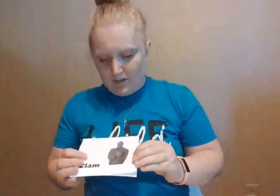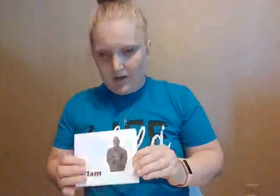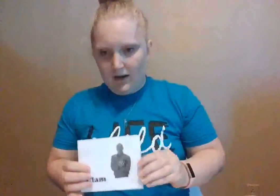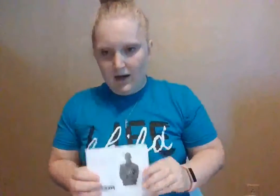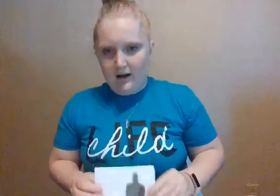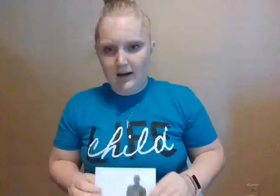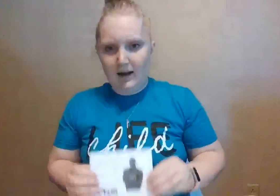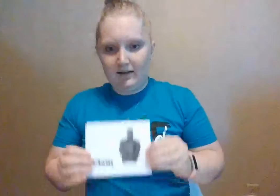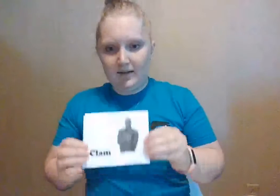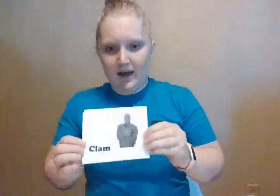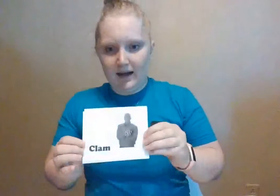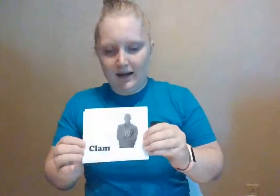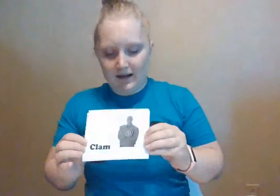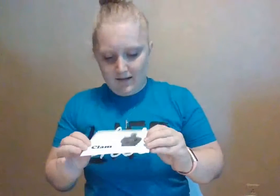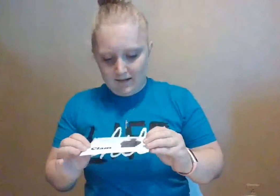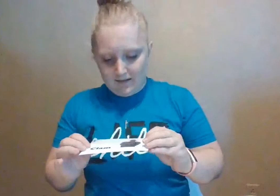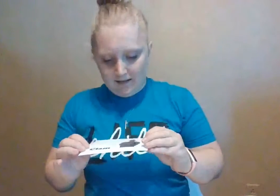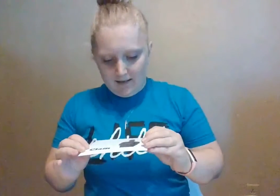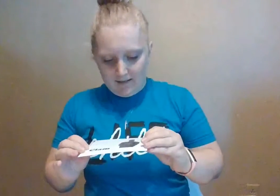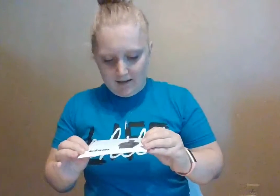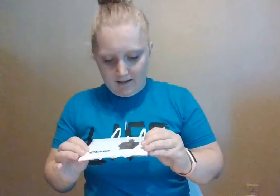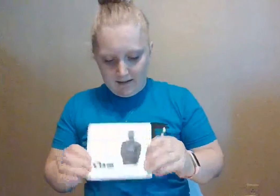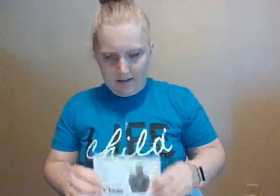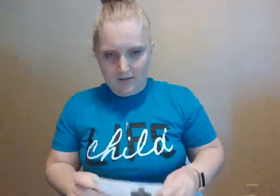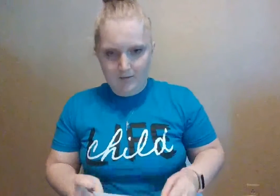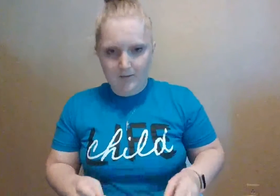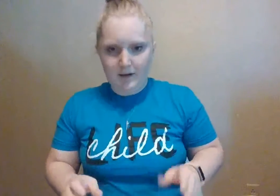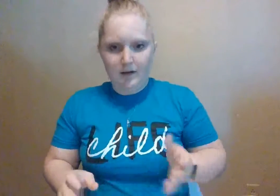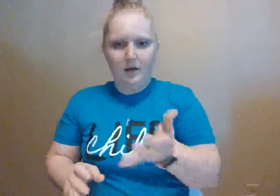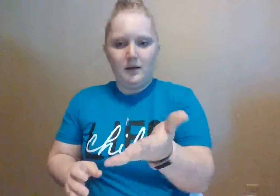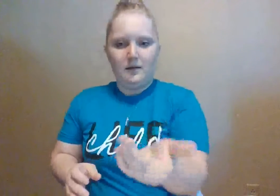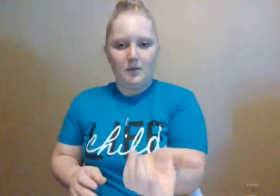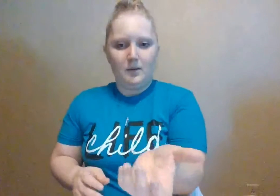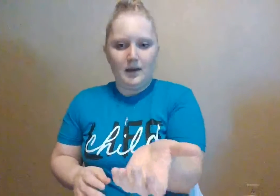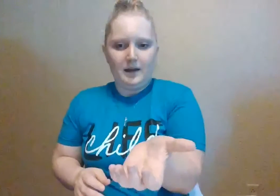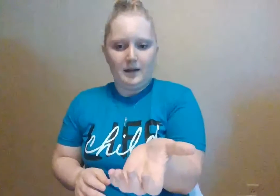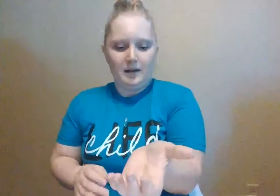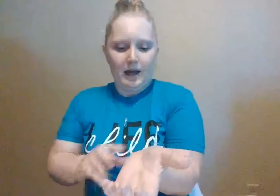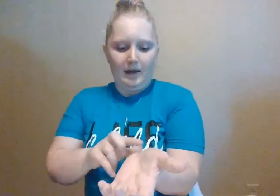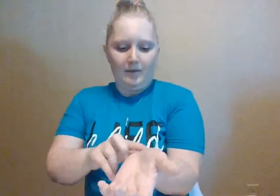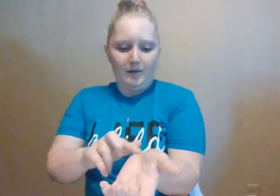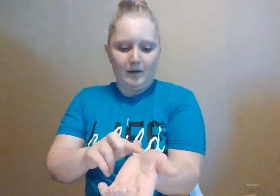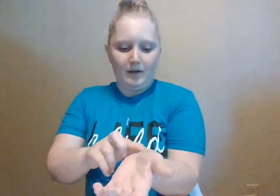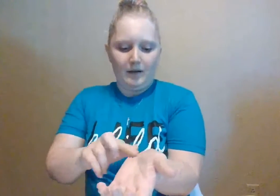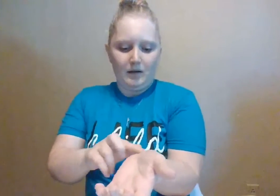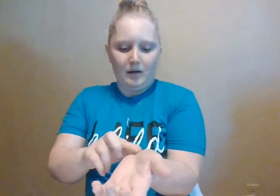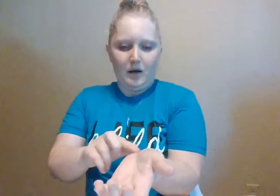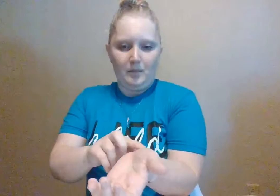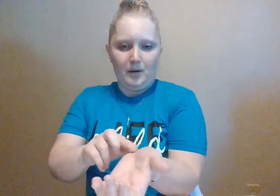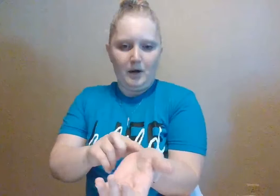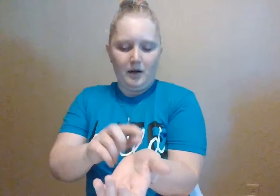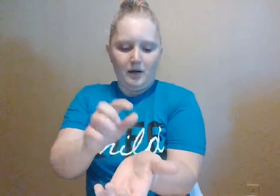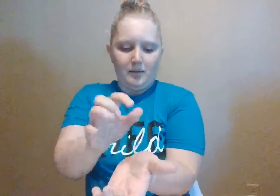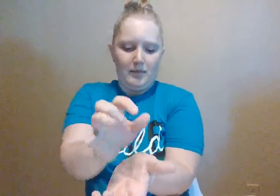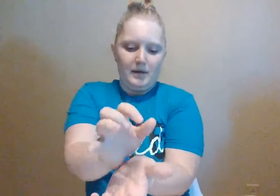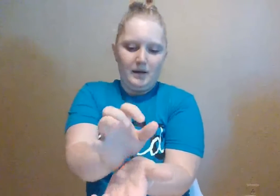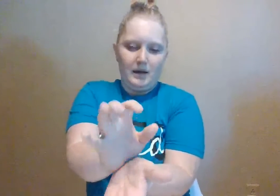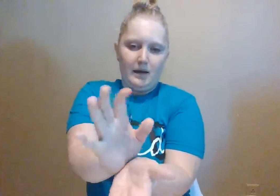All right, our next sign is clam. So we have our palm and our